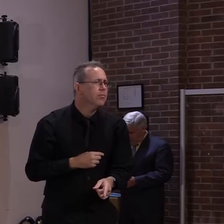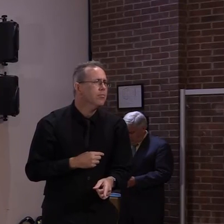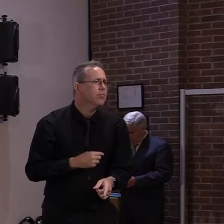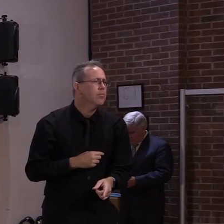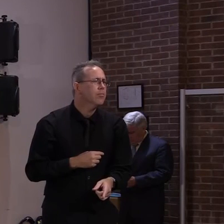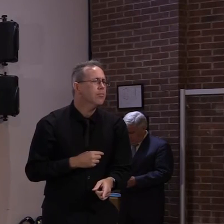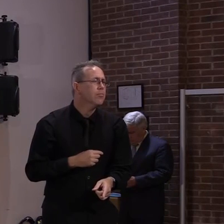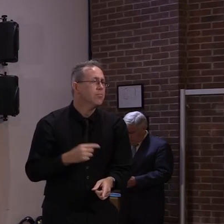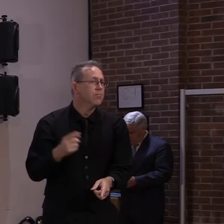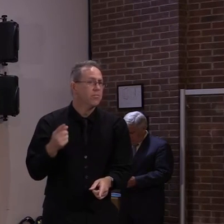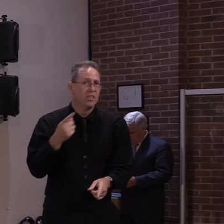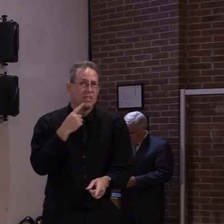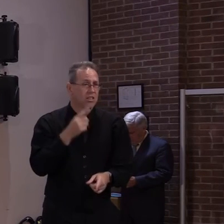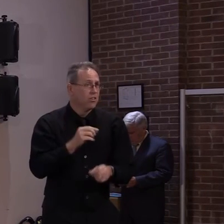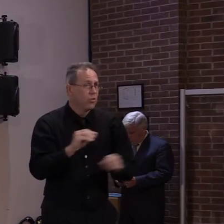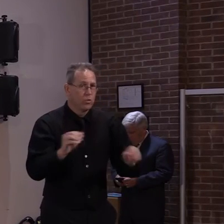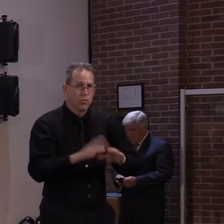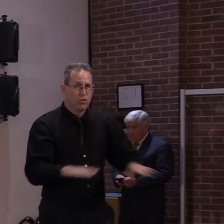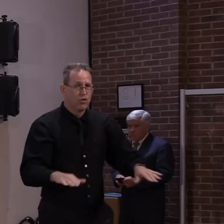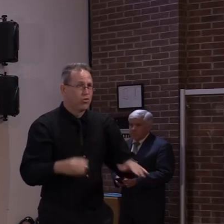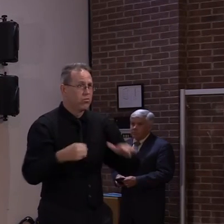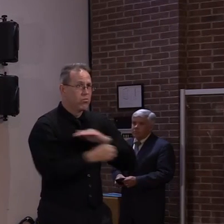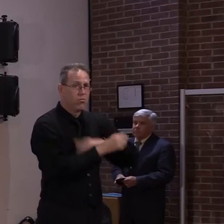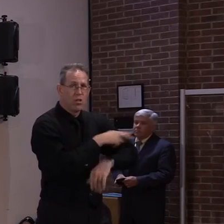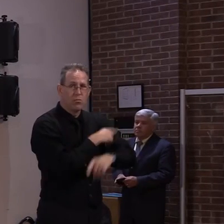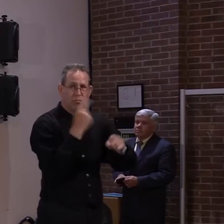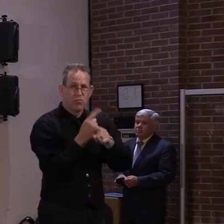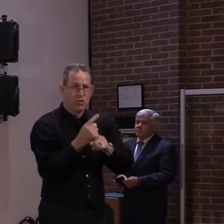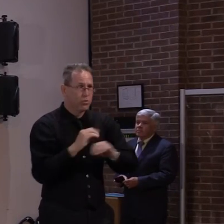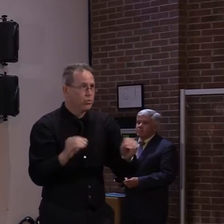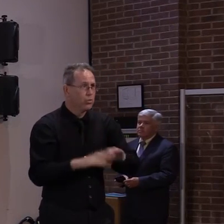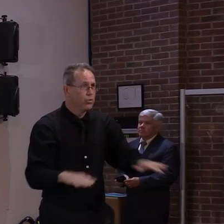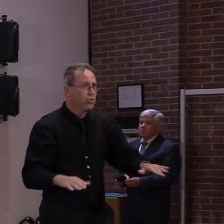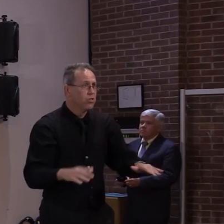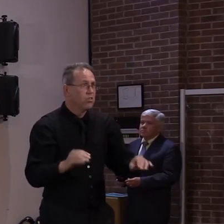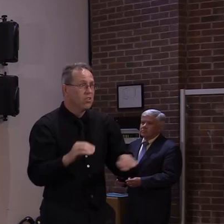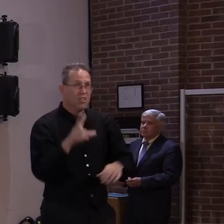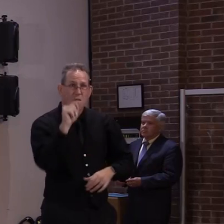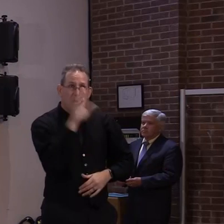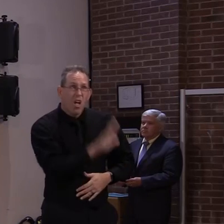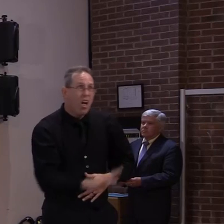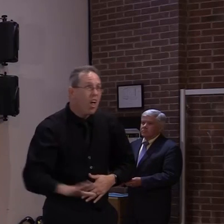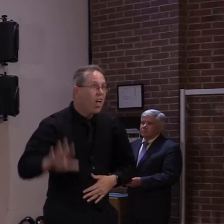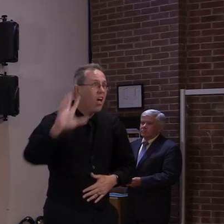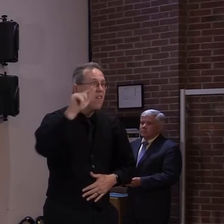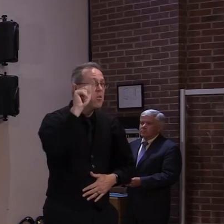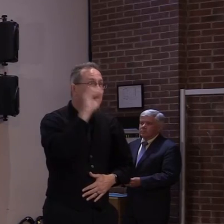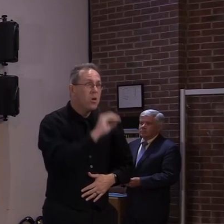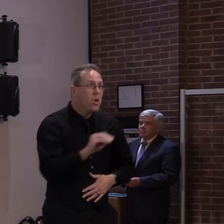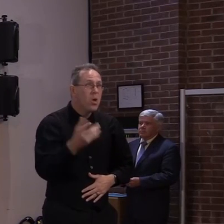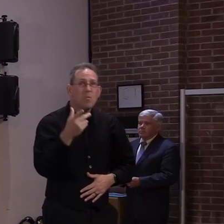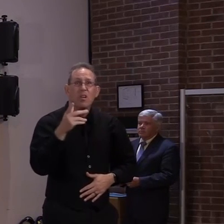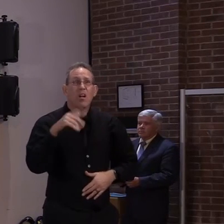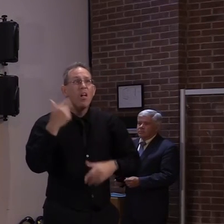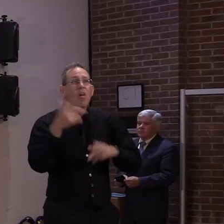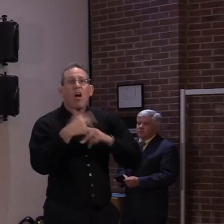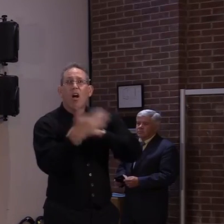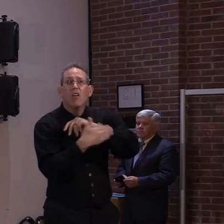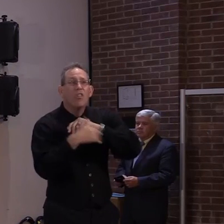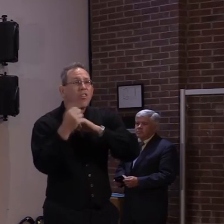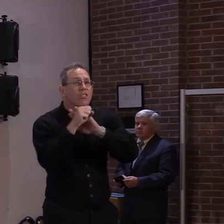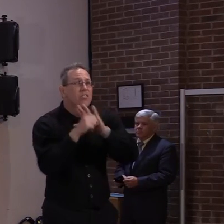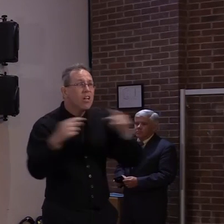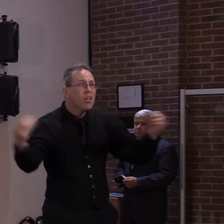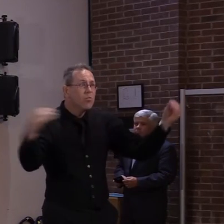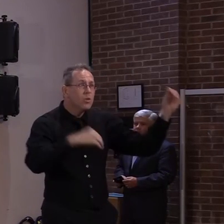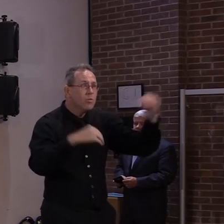that every, like all the children in Vermont, like any transfers from other states, there are zero children with COVID-19 in Vermont